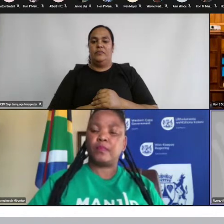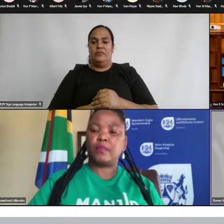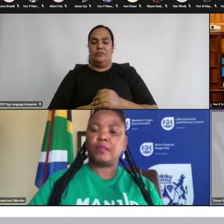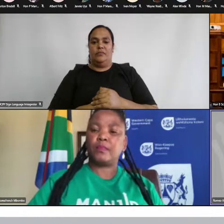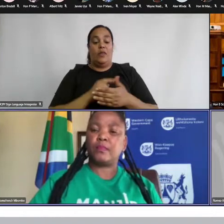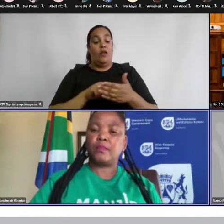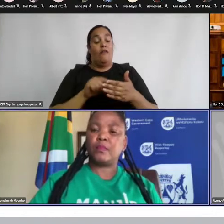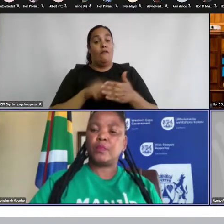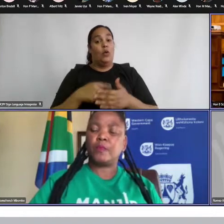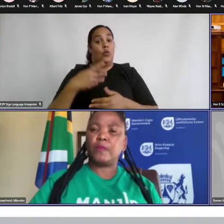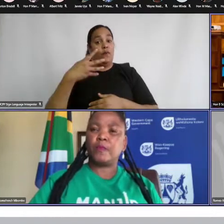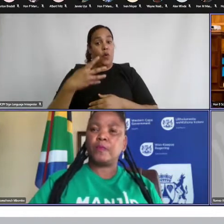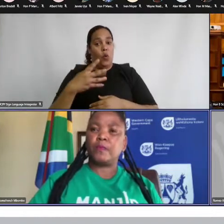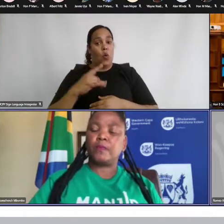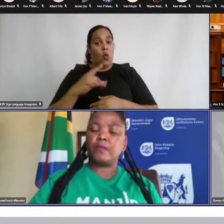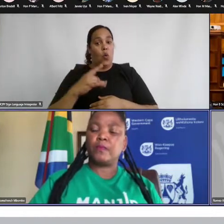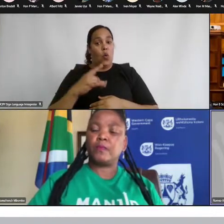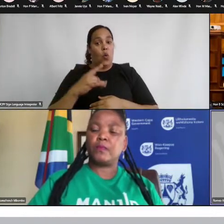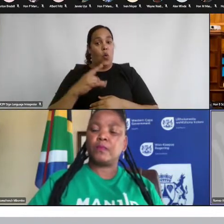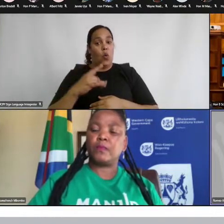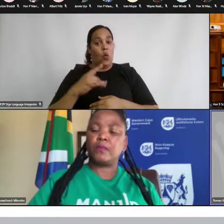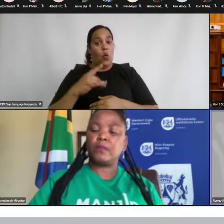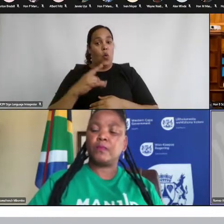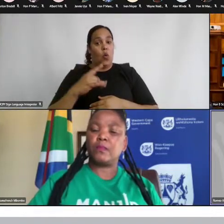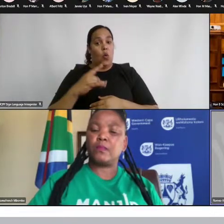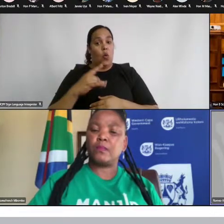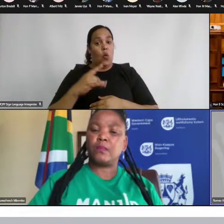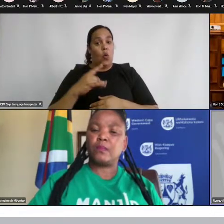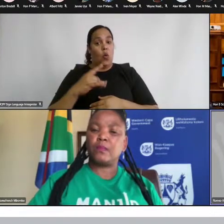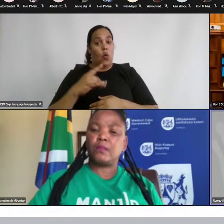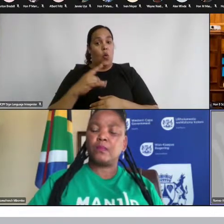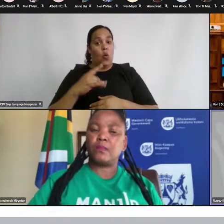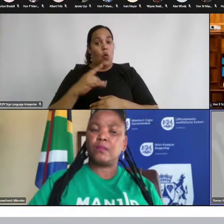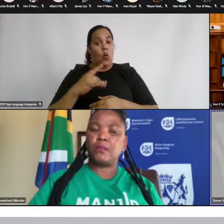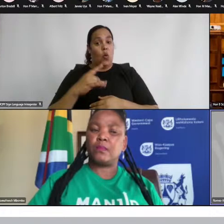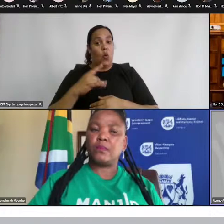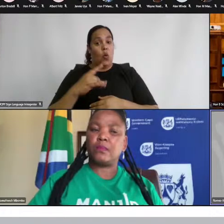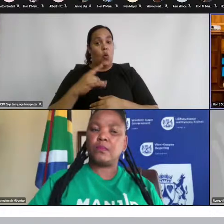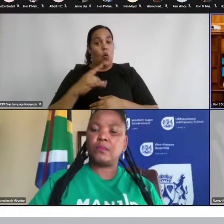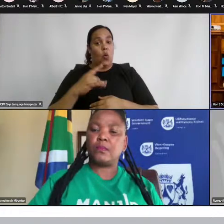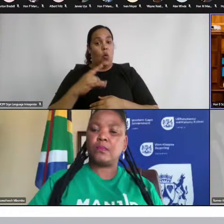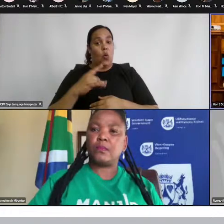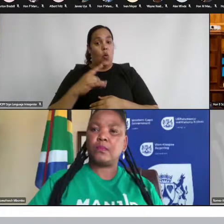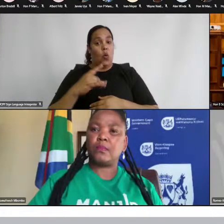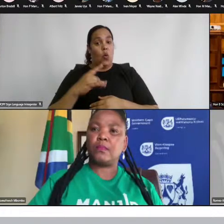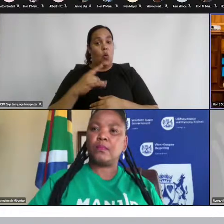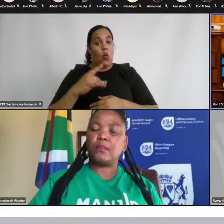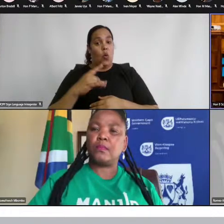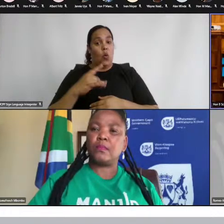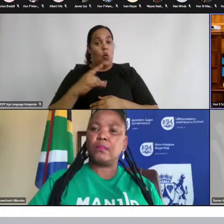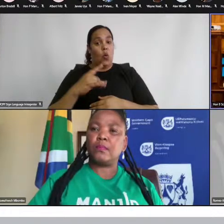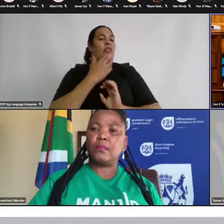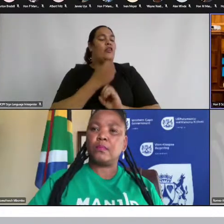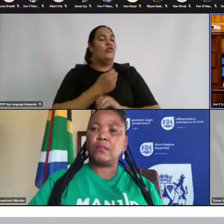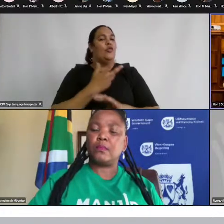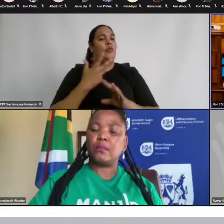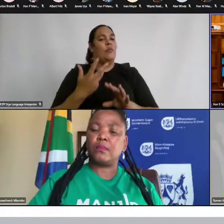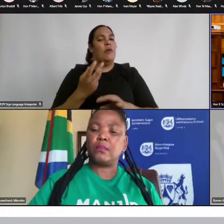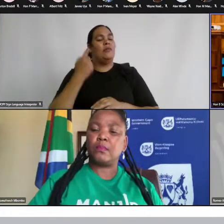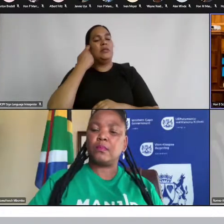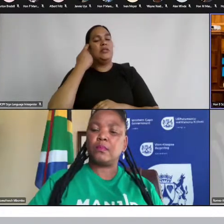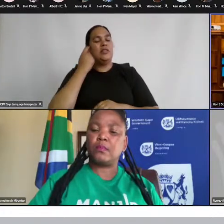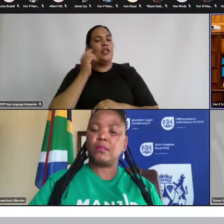Vote for L, Western Cape Adjustments Appropriation Bill. Thank you very much,